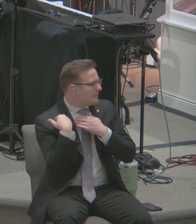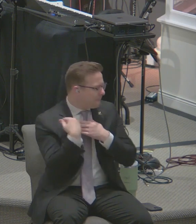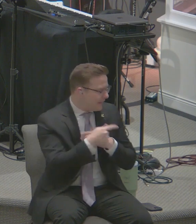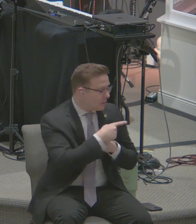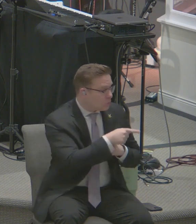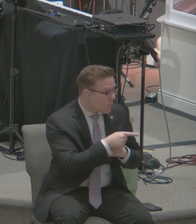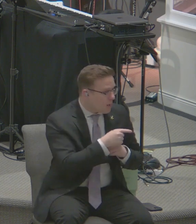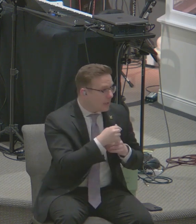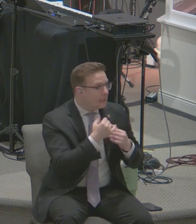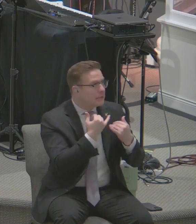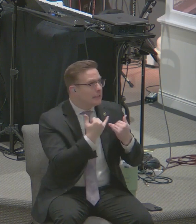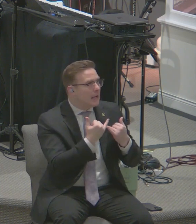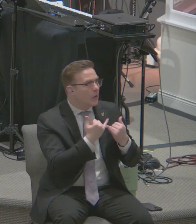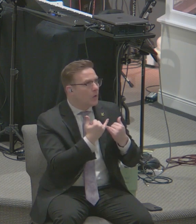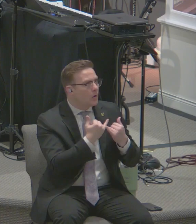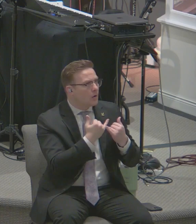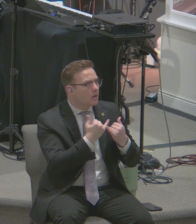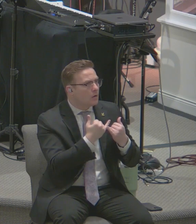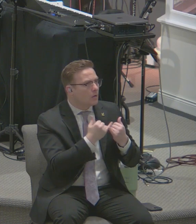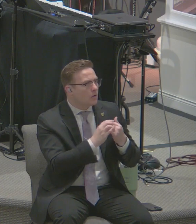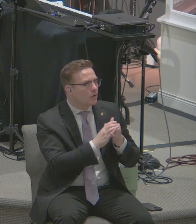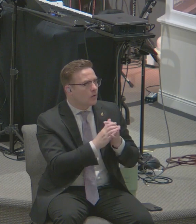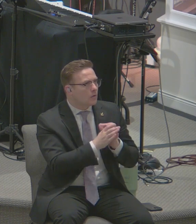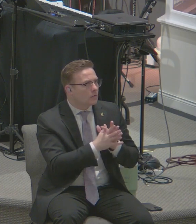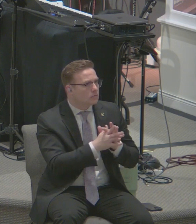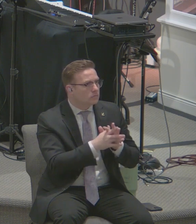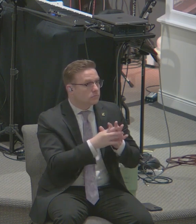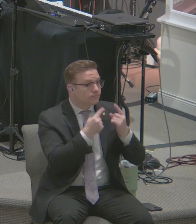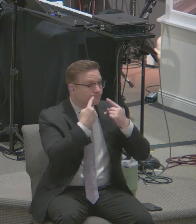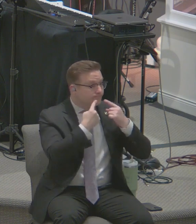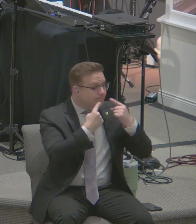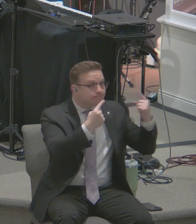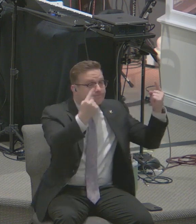they were of fame and great renown.